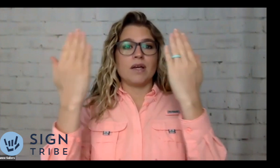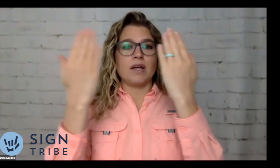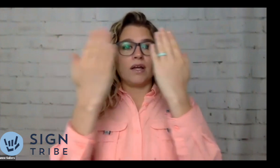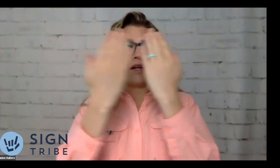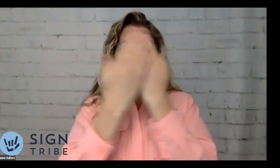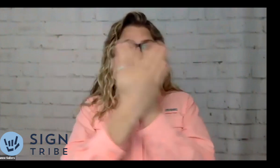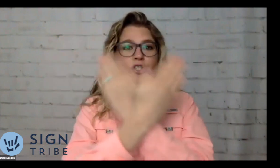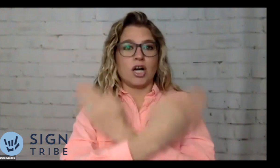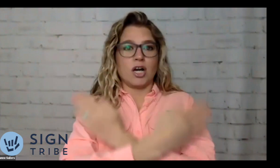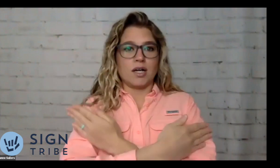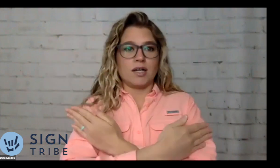Dark.